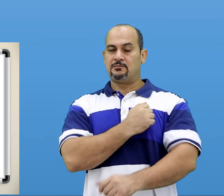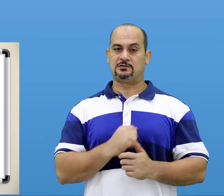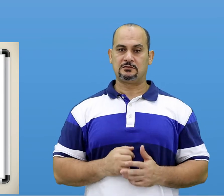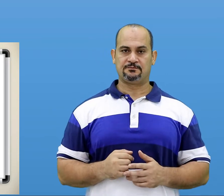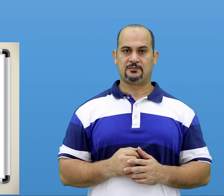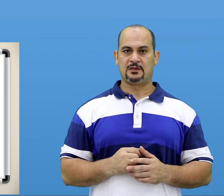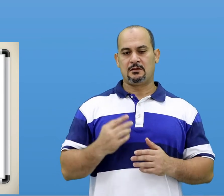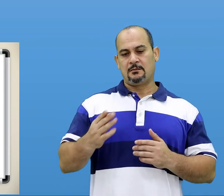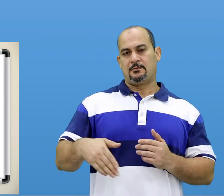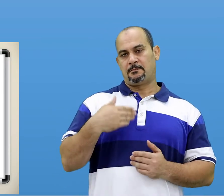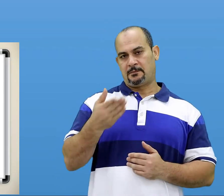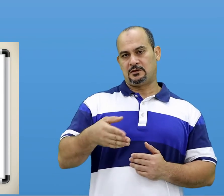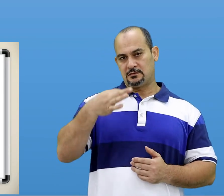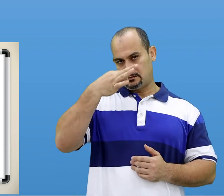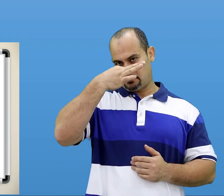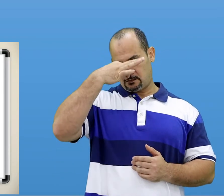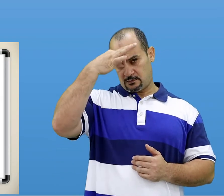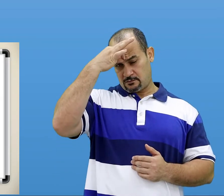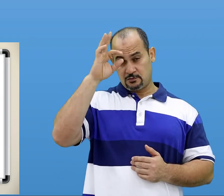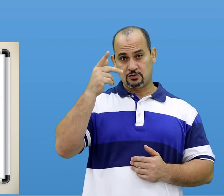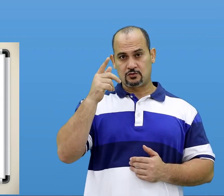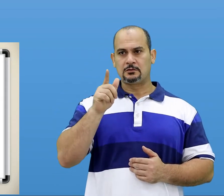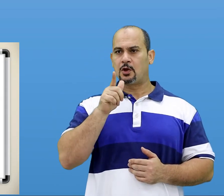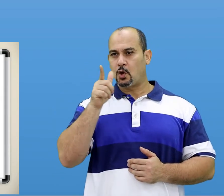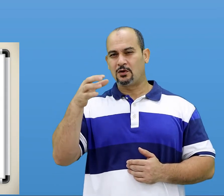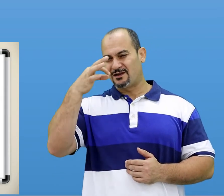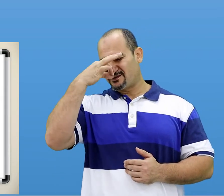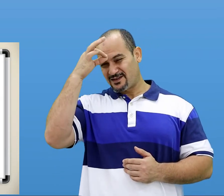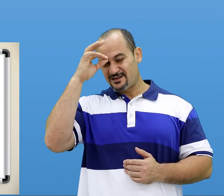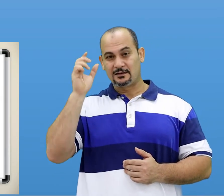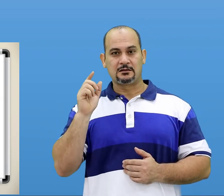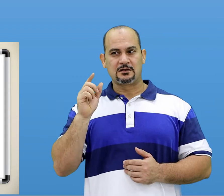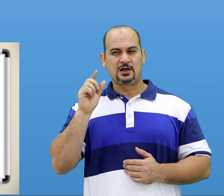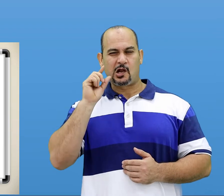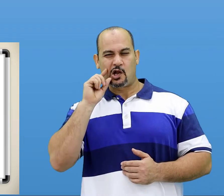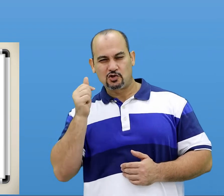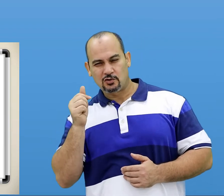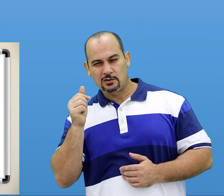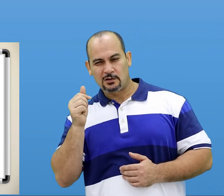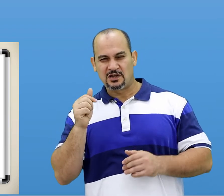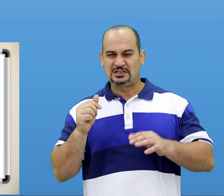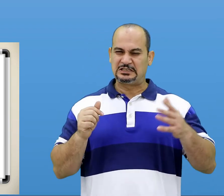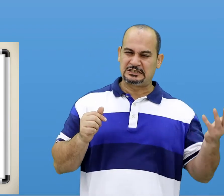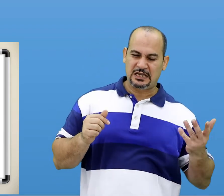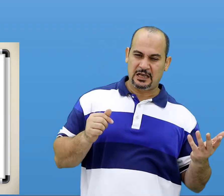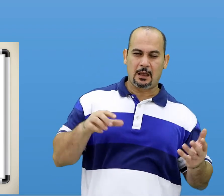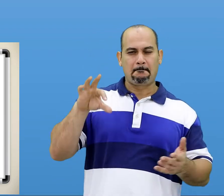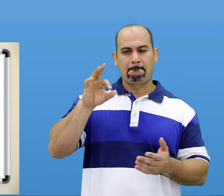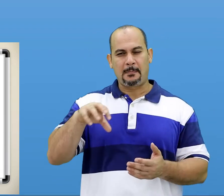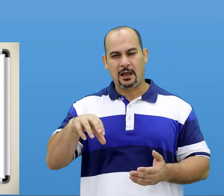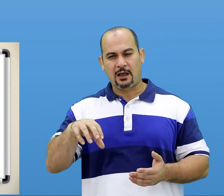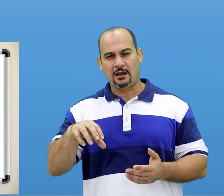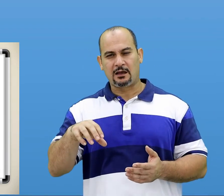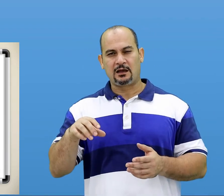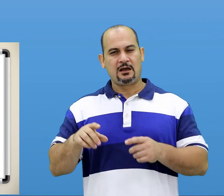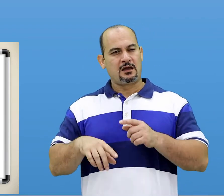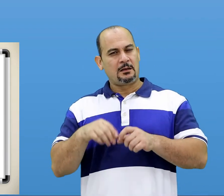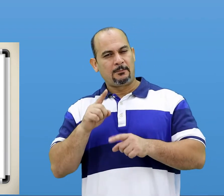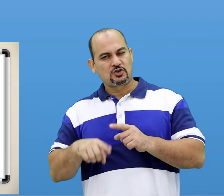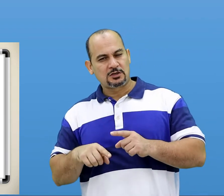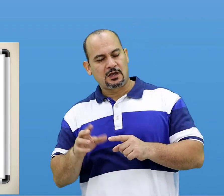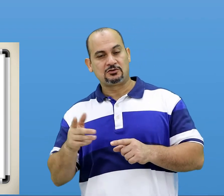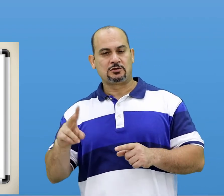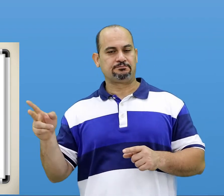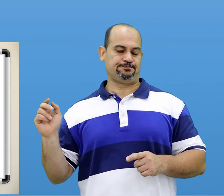essay is a genre of essay that asks the student to describe something, an object, person, place,